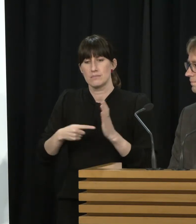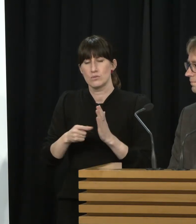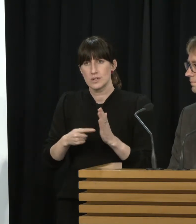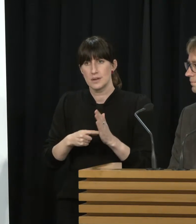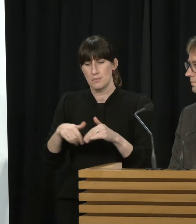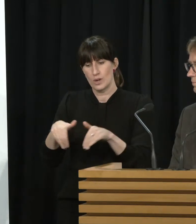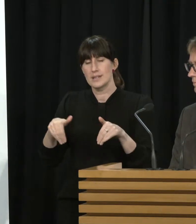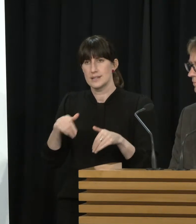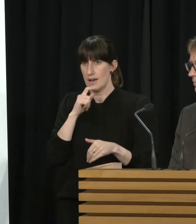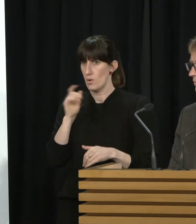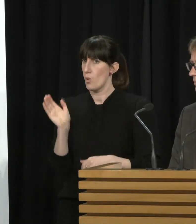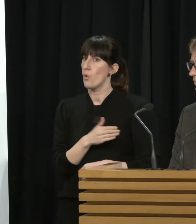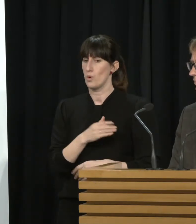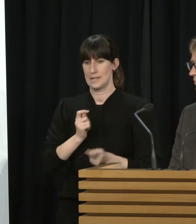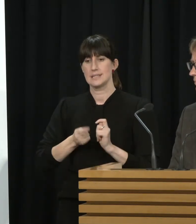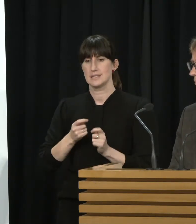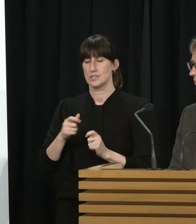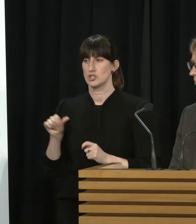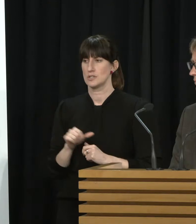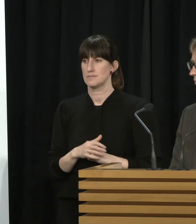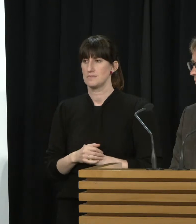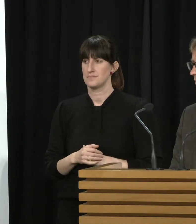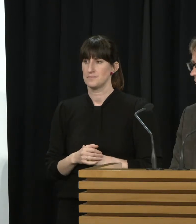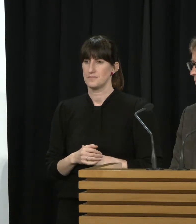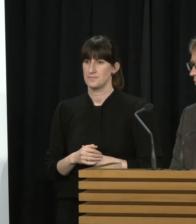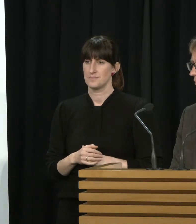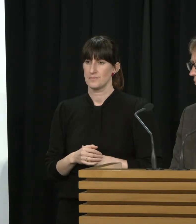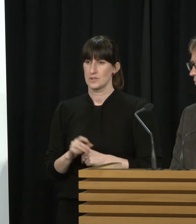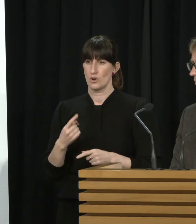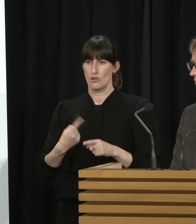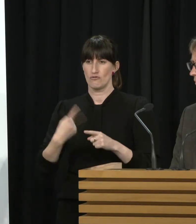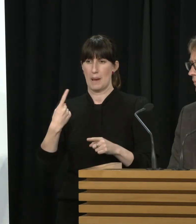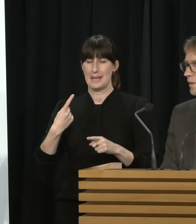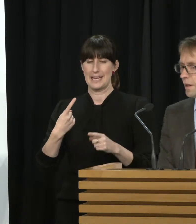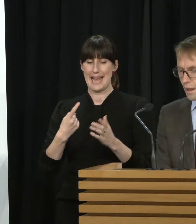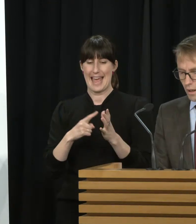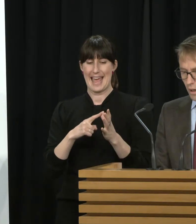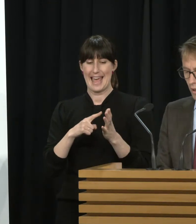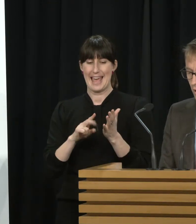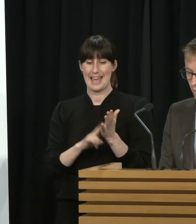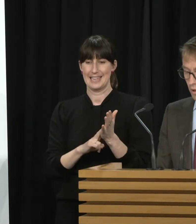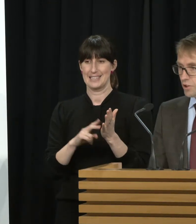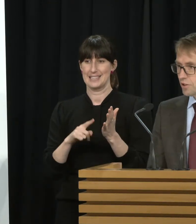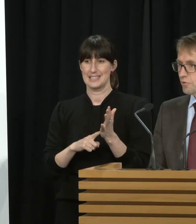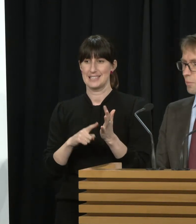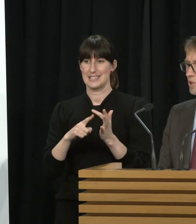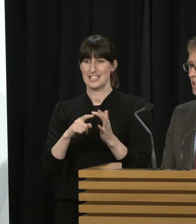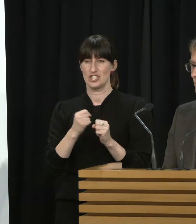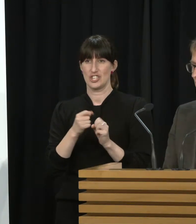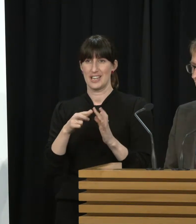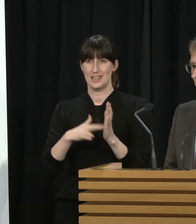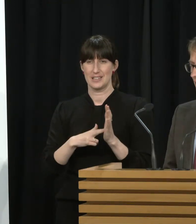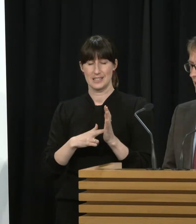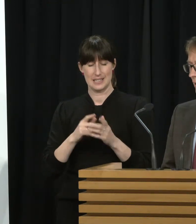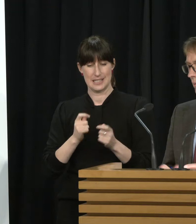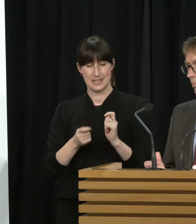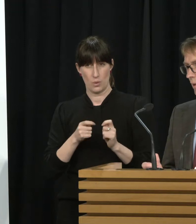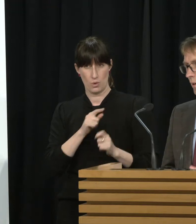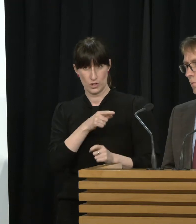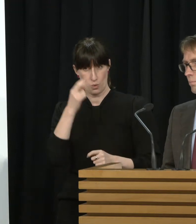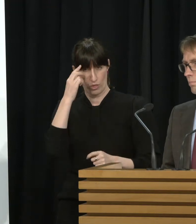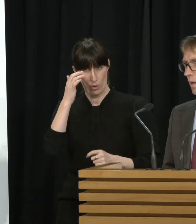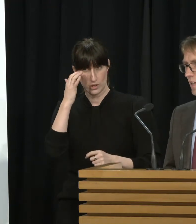tested. What's your assessment of rapid antigen testing at the moment, Dr. Well, actually, I've got my team getting